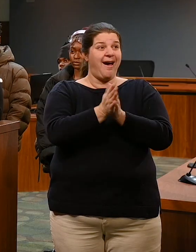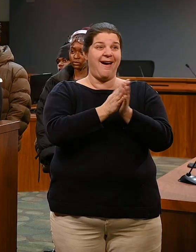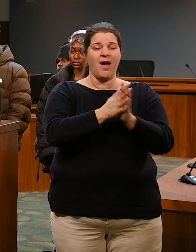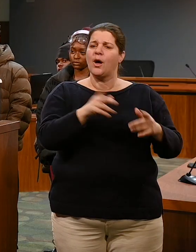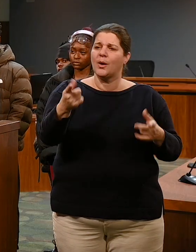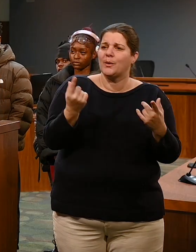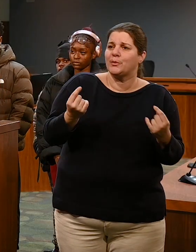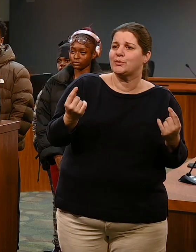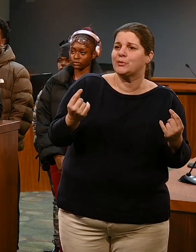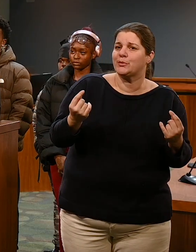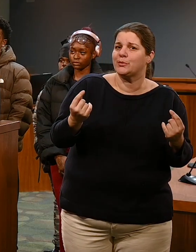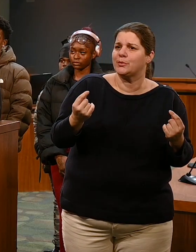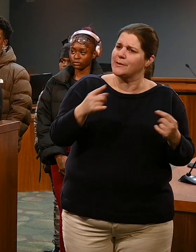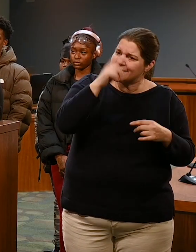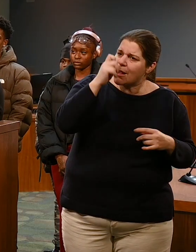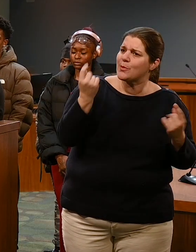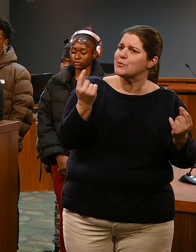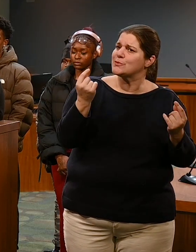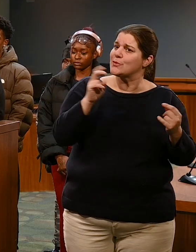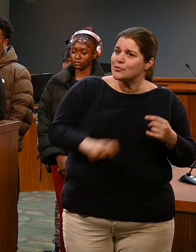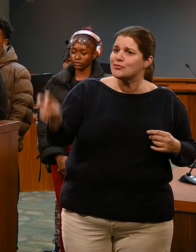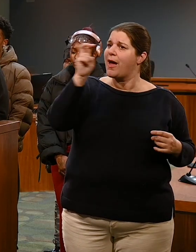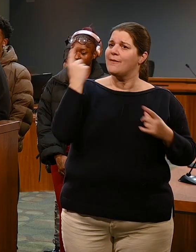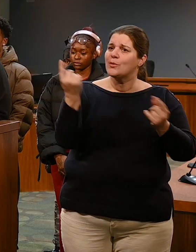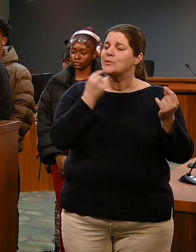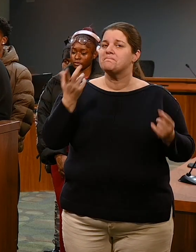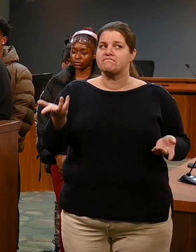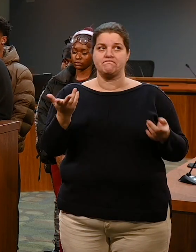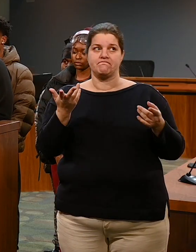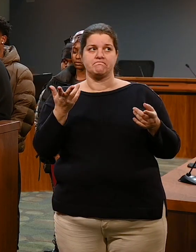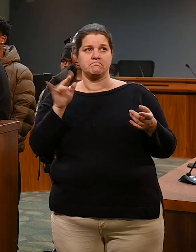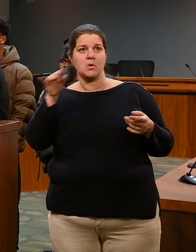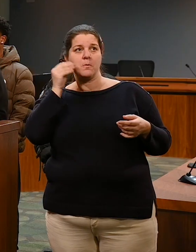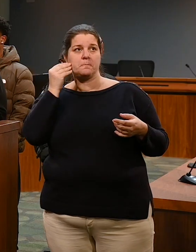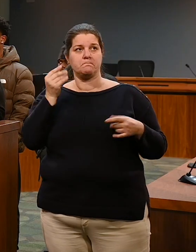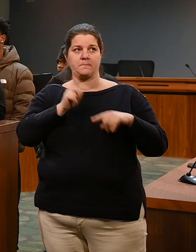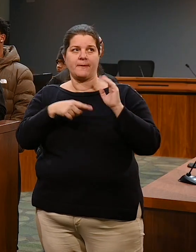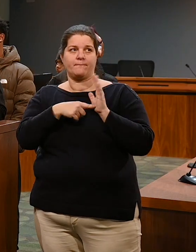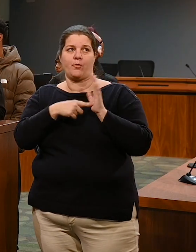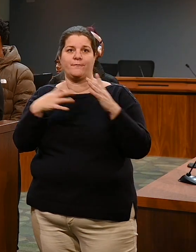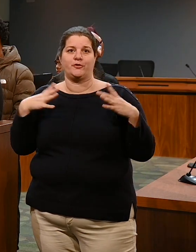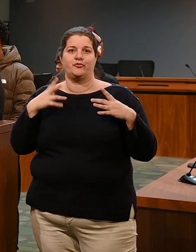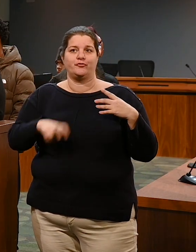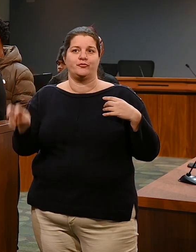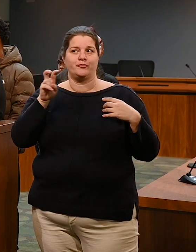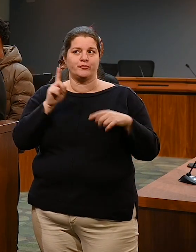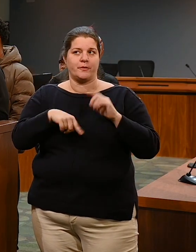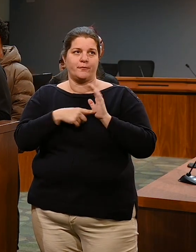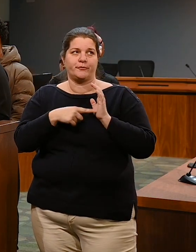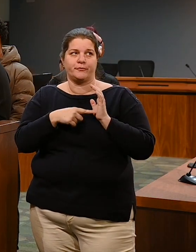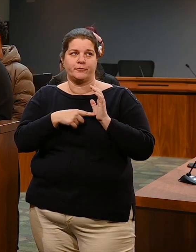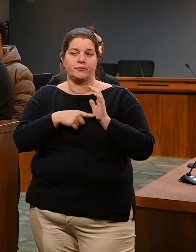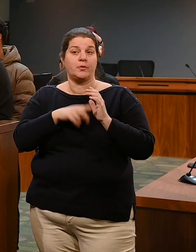in their neighborhood because their families couldn't afford vacations. Or they're looking for jobs and they cannot find jobs